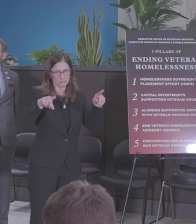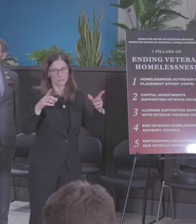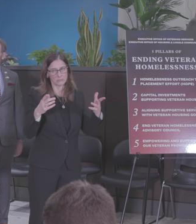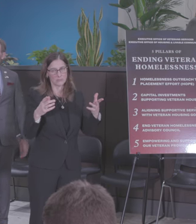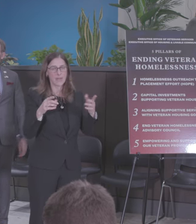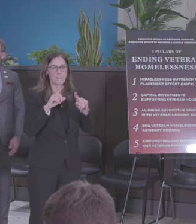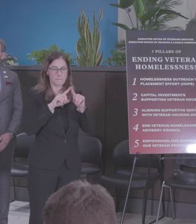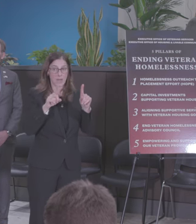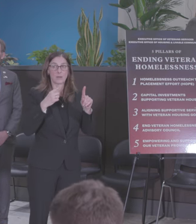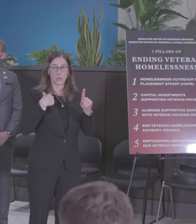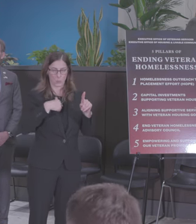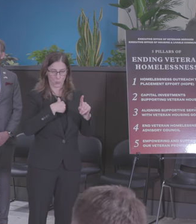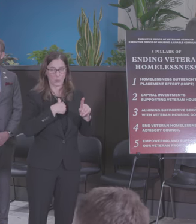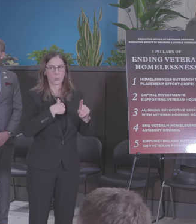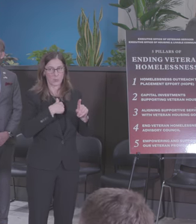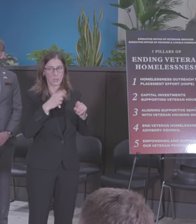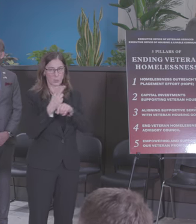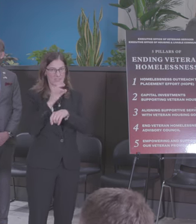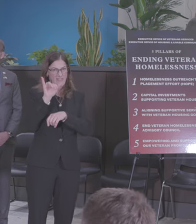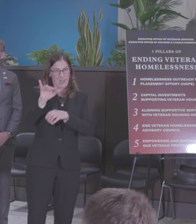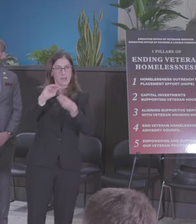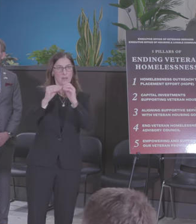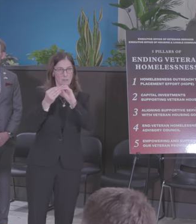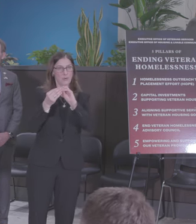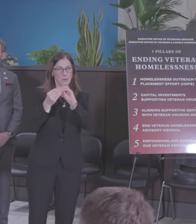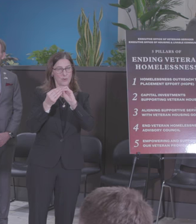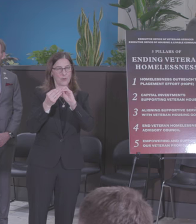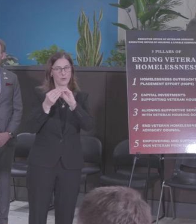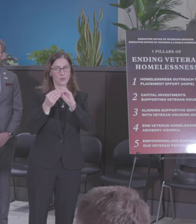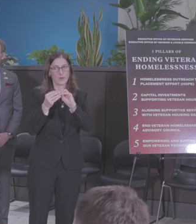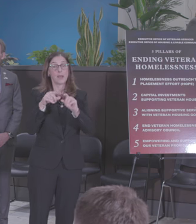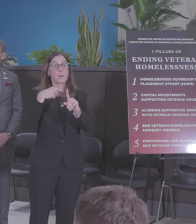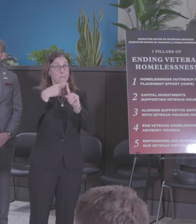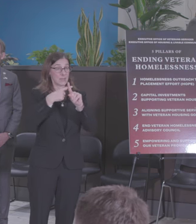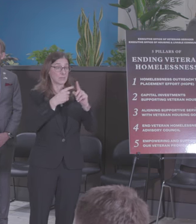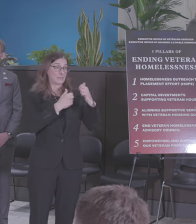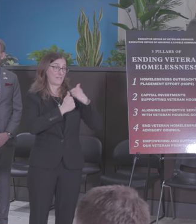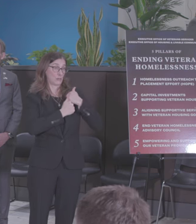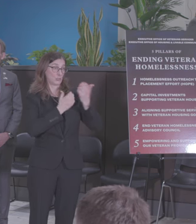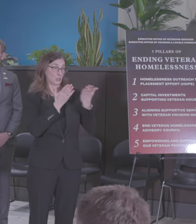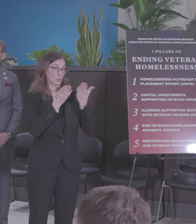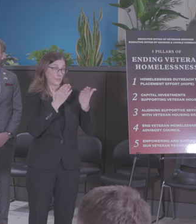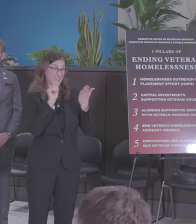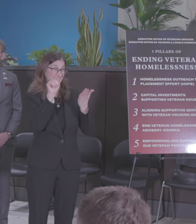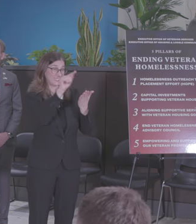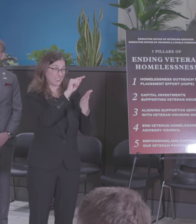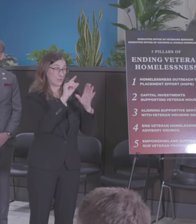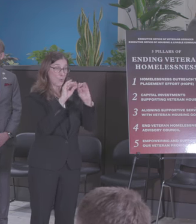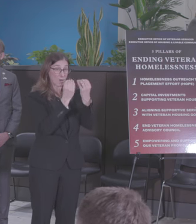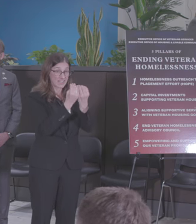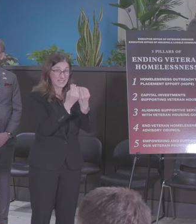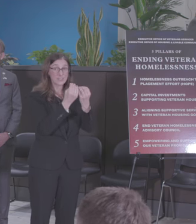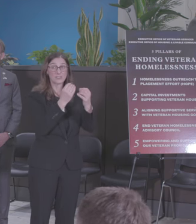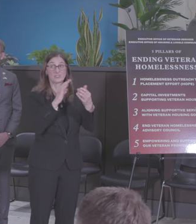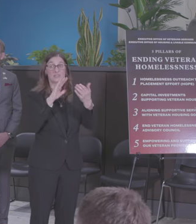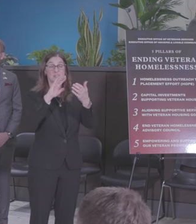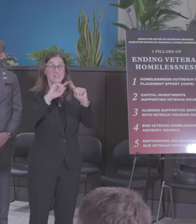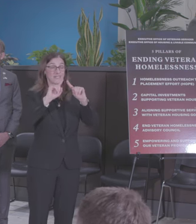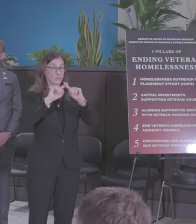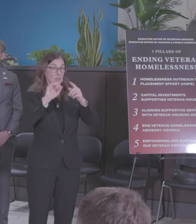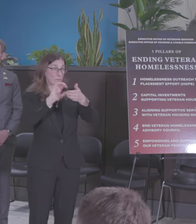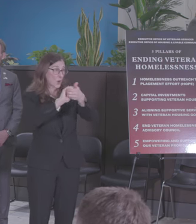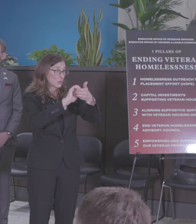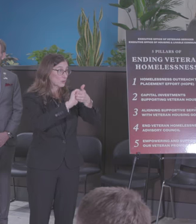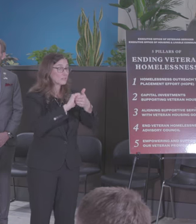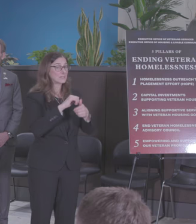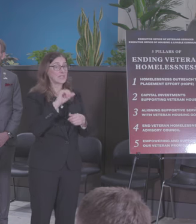that we'll be using. But using that number in conjunction with the veteran service providers and some of our community partners, most notably